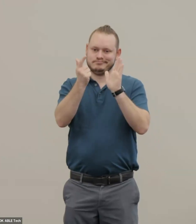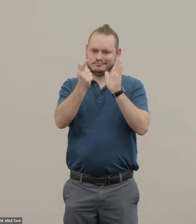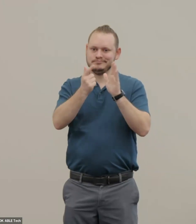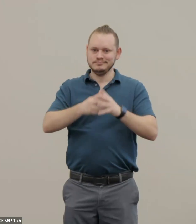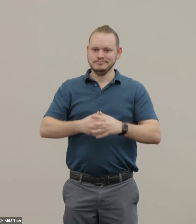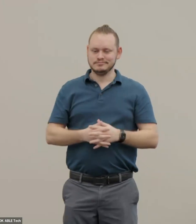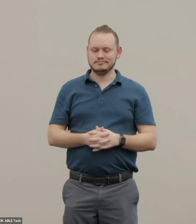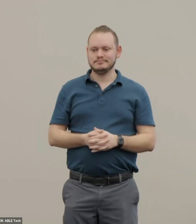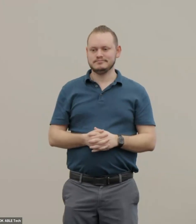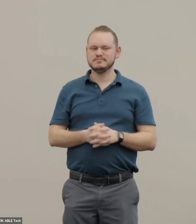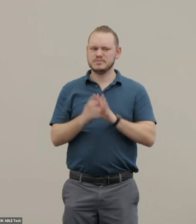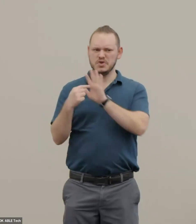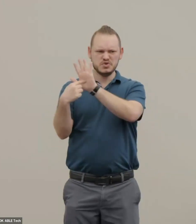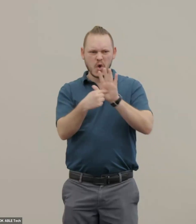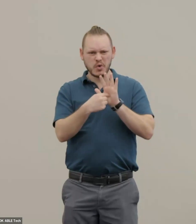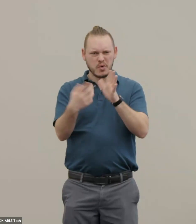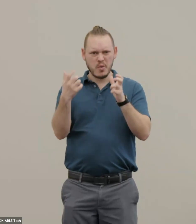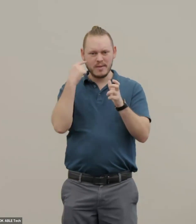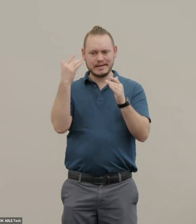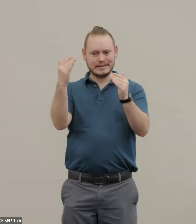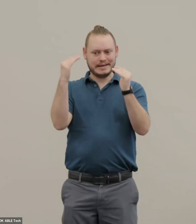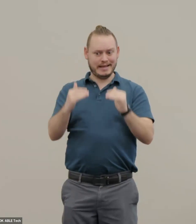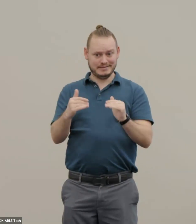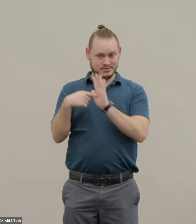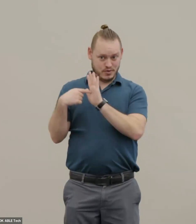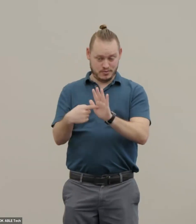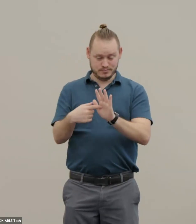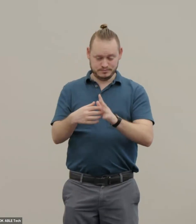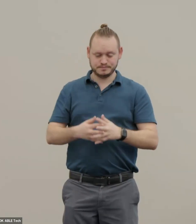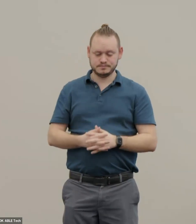So I wanted to show you that because the next thing I'm going to show you